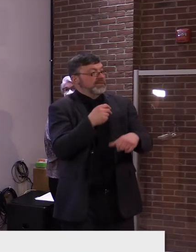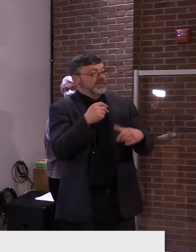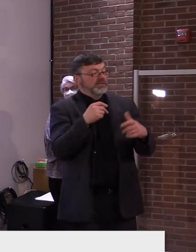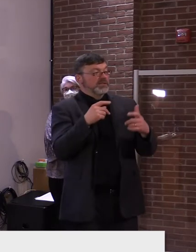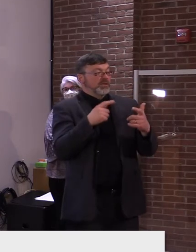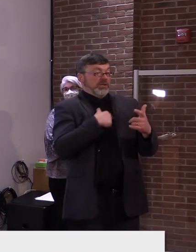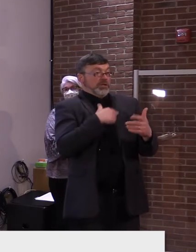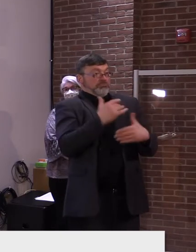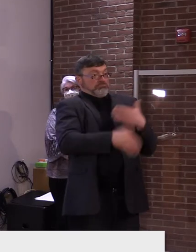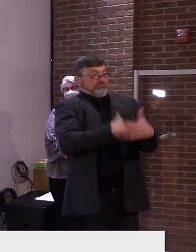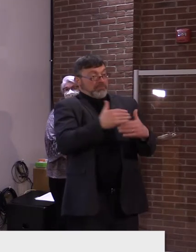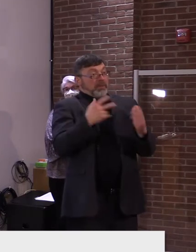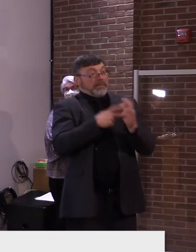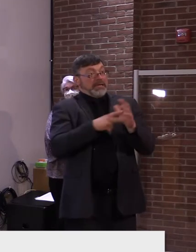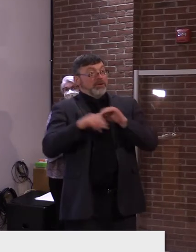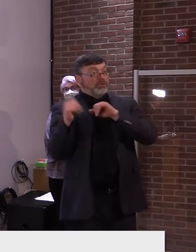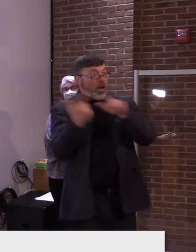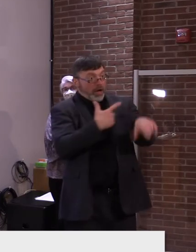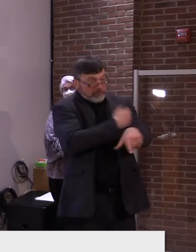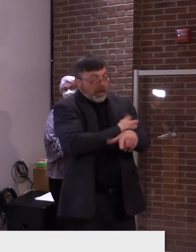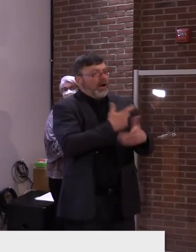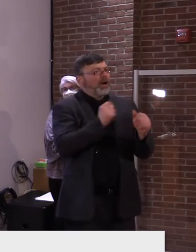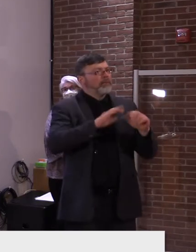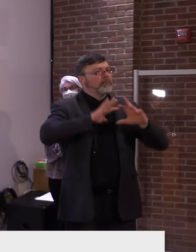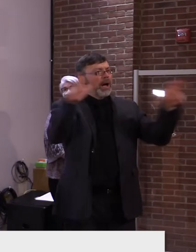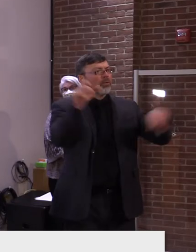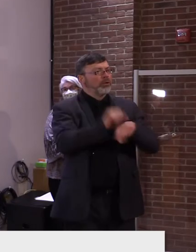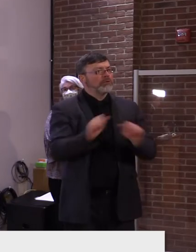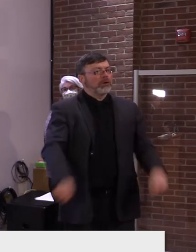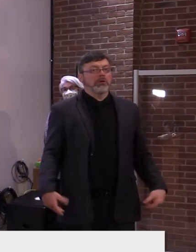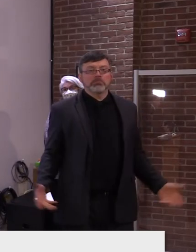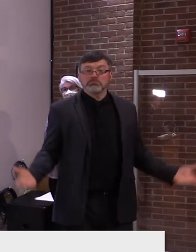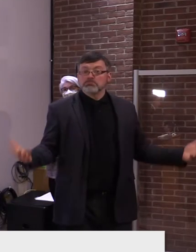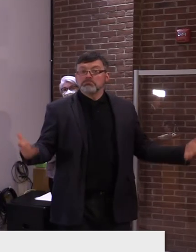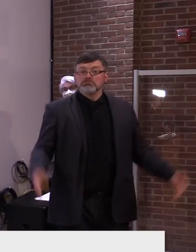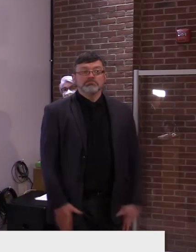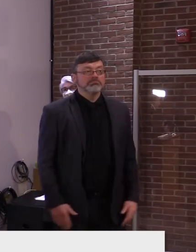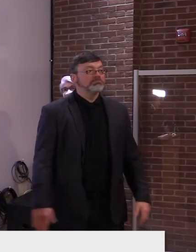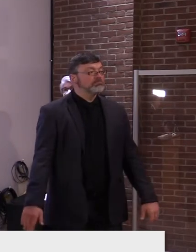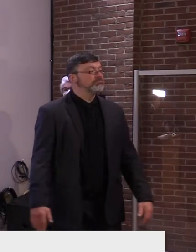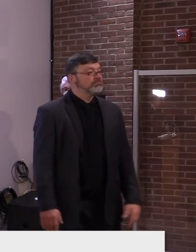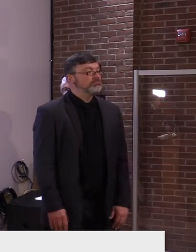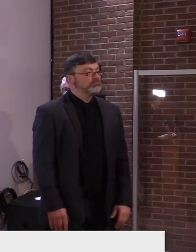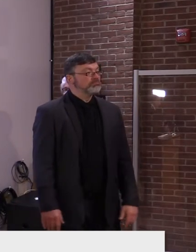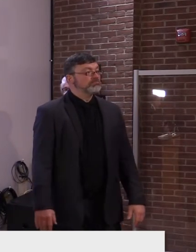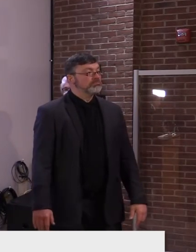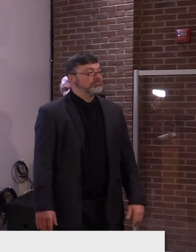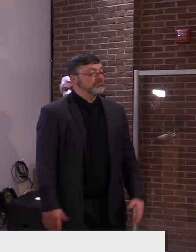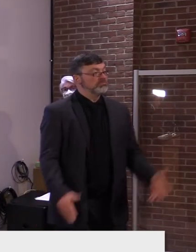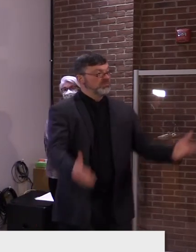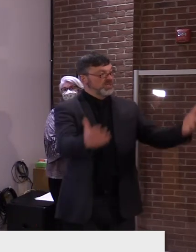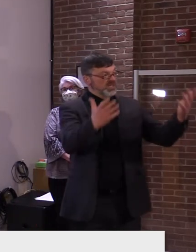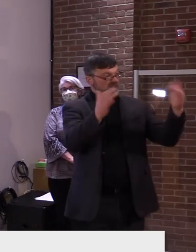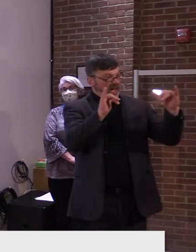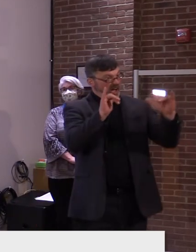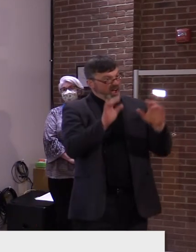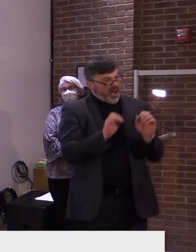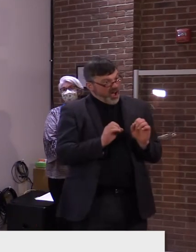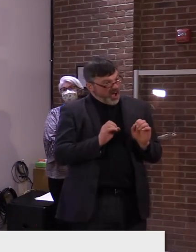recovery. So, as I've said, having the opportunity to go back to work and do things in a normal